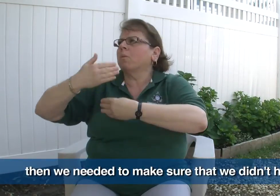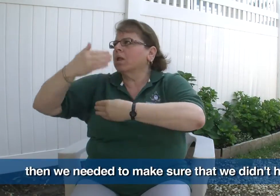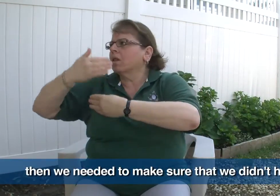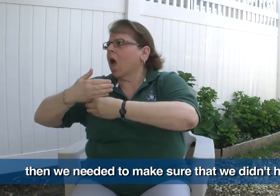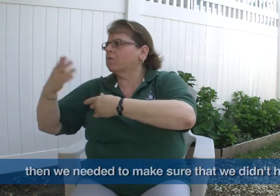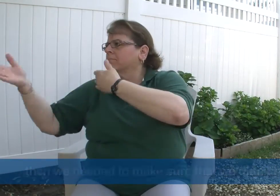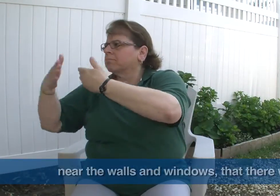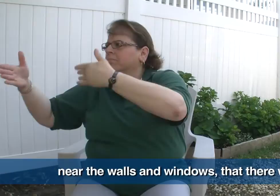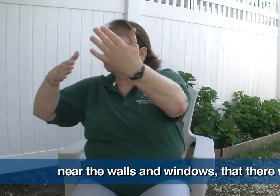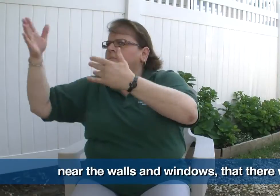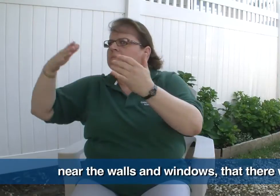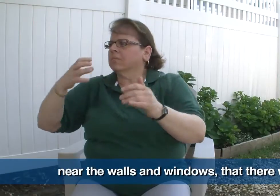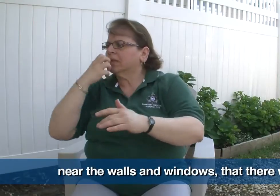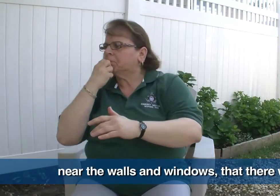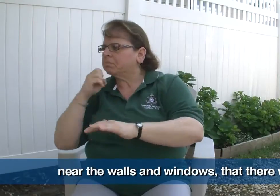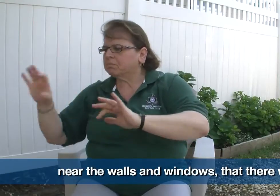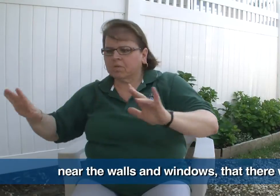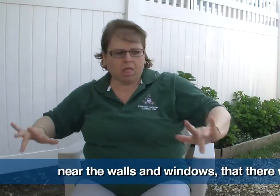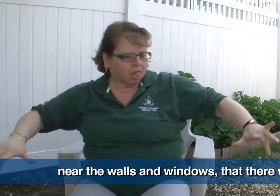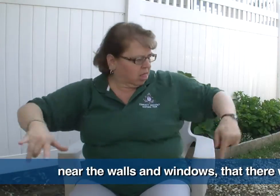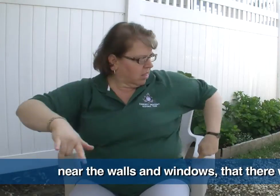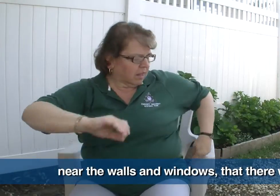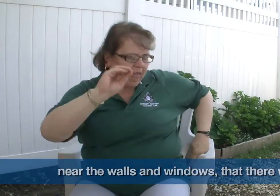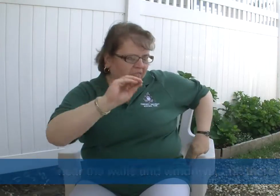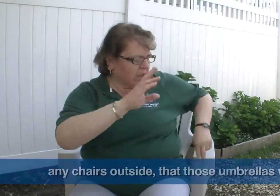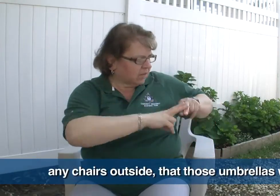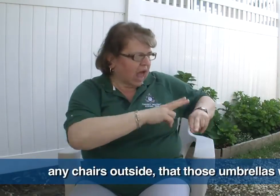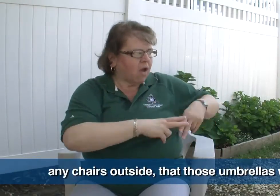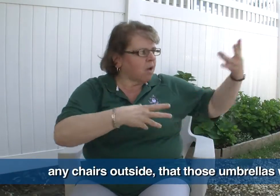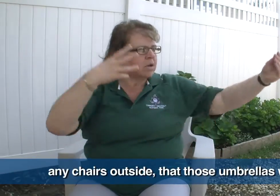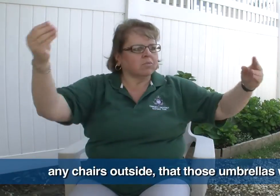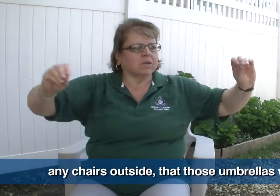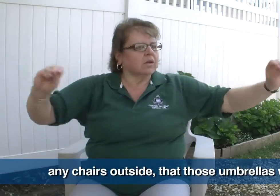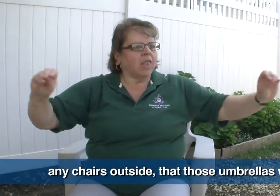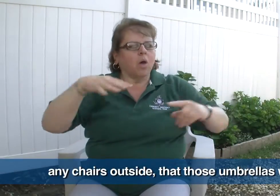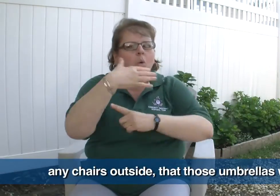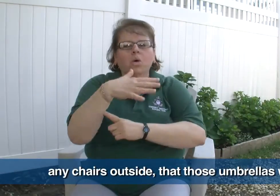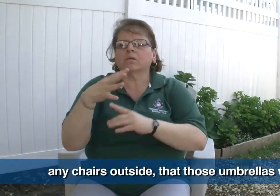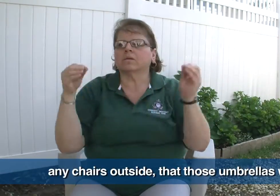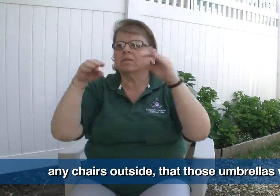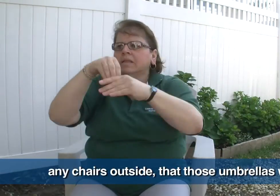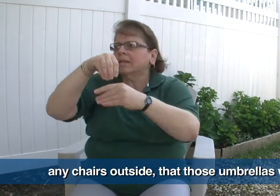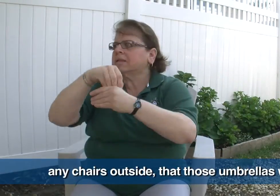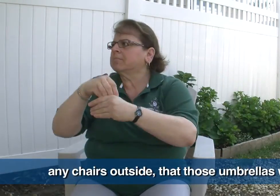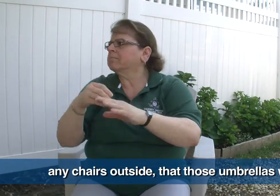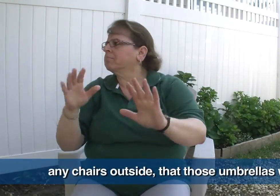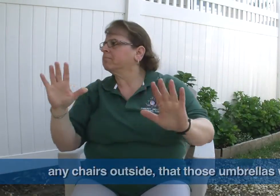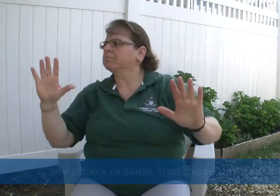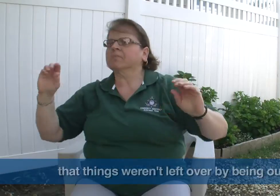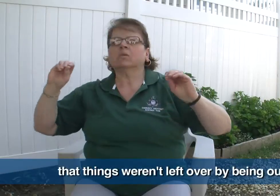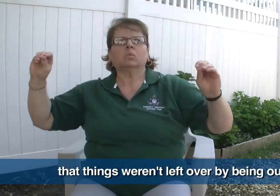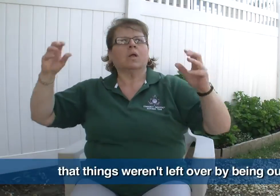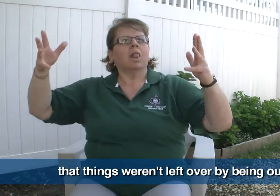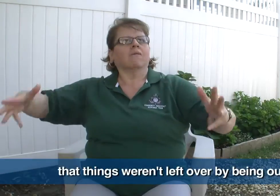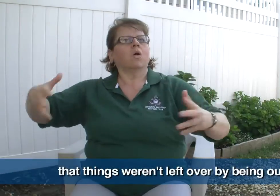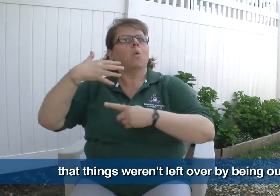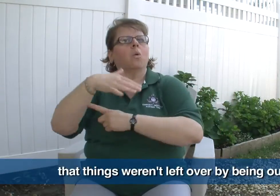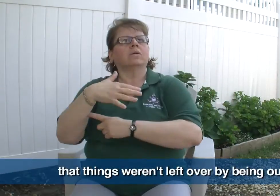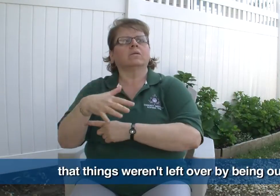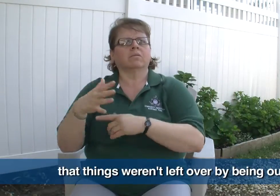have things near the walls and windows, that there weren't any chairs outside, that those umbrellas were in, that things weren't left over by